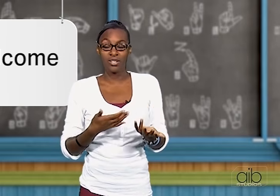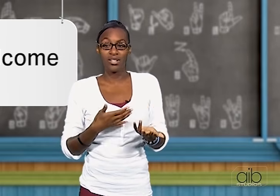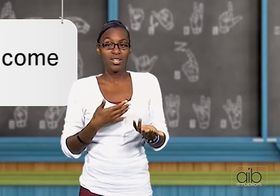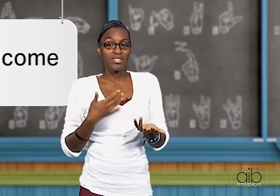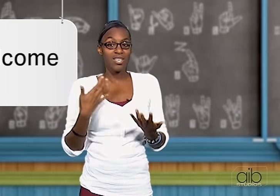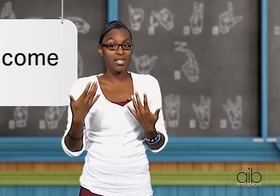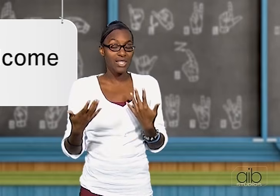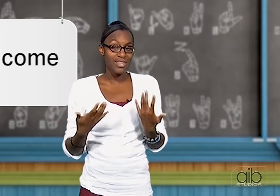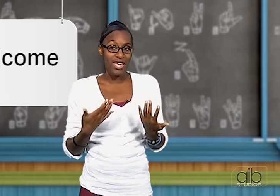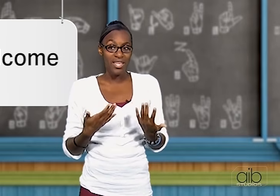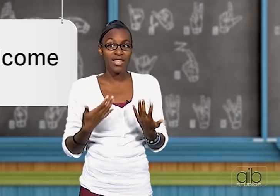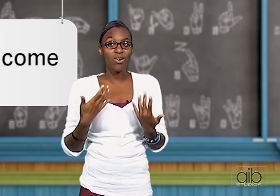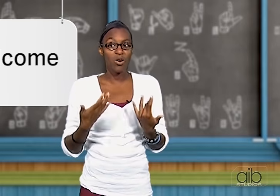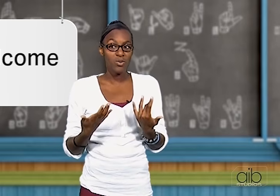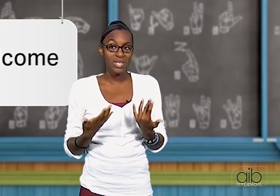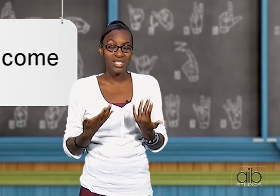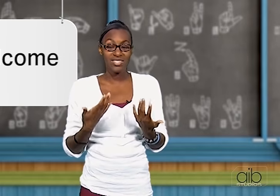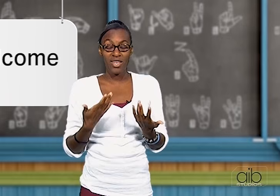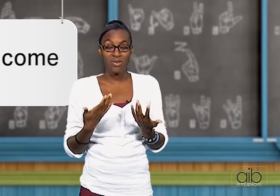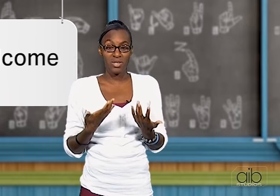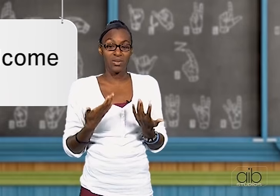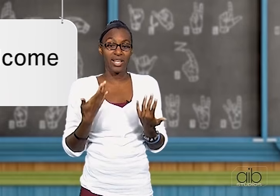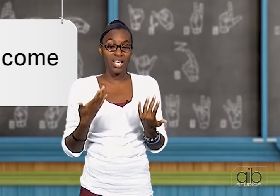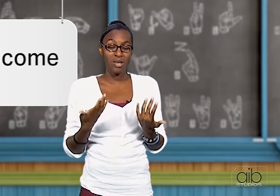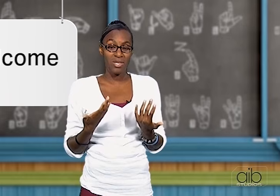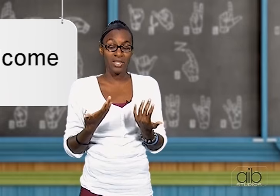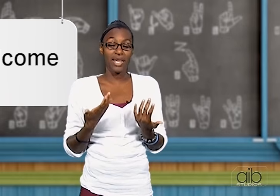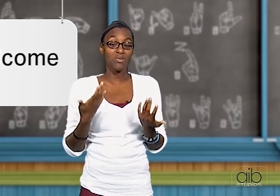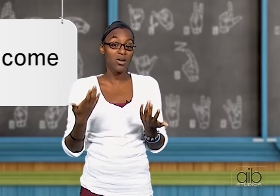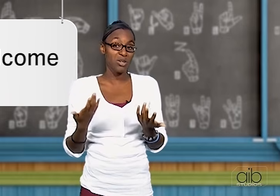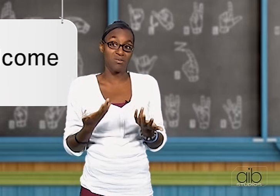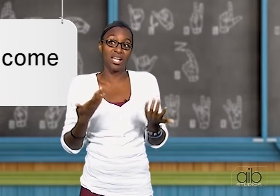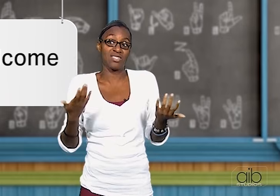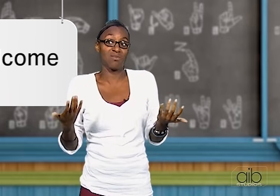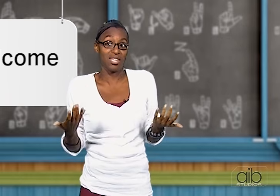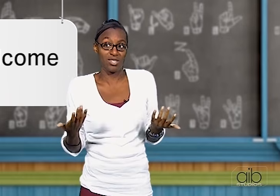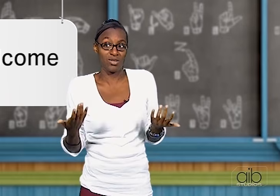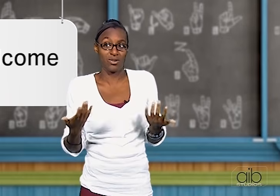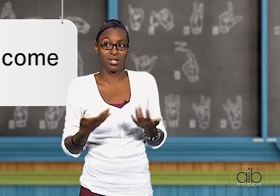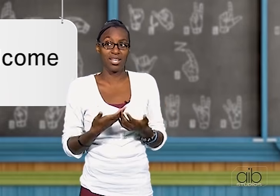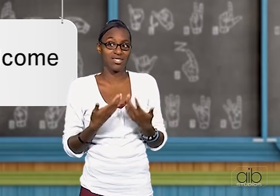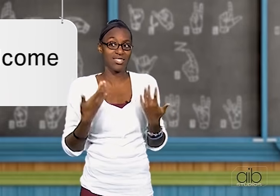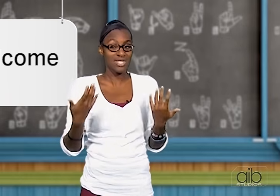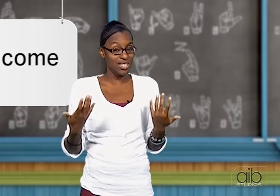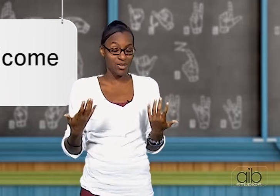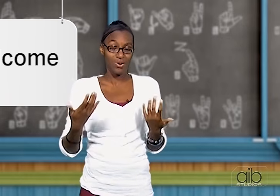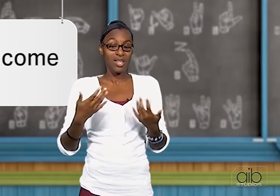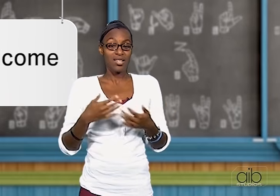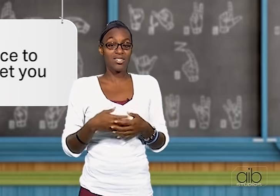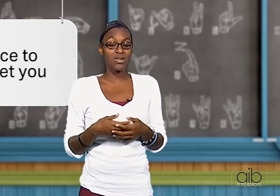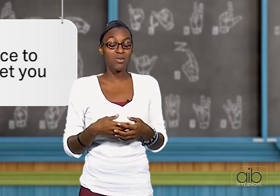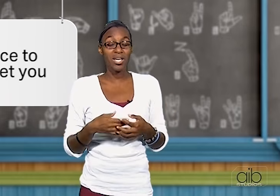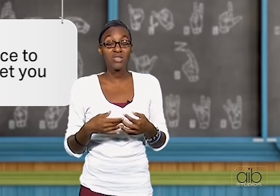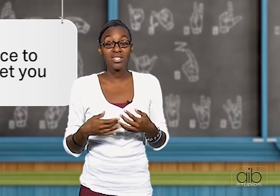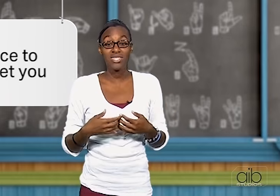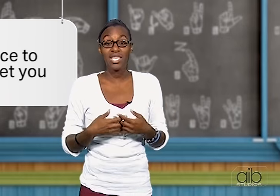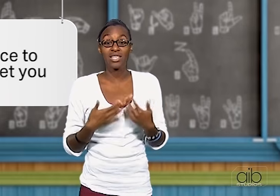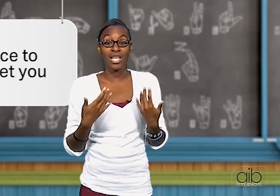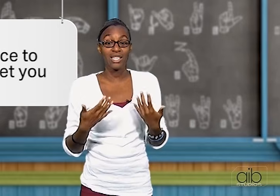or something like that, they always tell me when I come in, like, welcome, nice to meet you, or nice to see you. So the way you can say nice